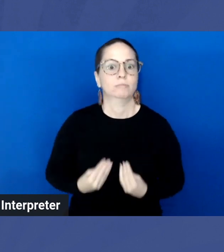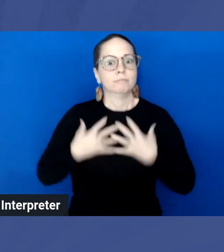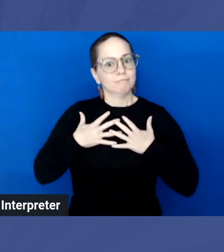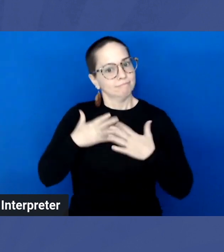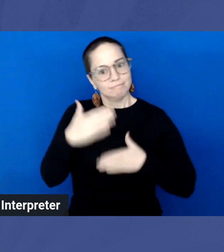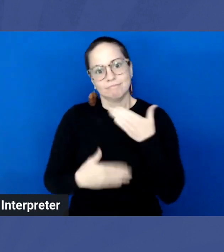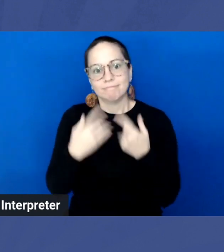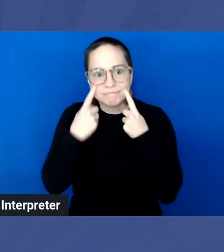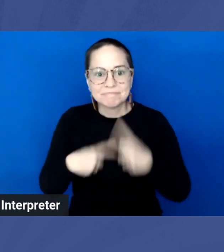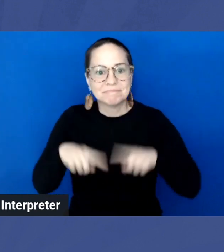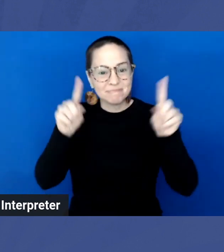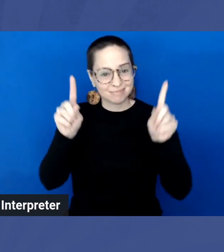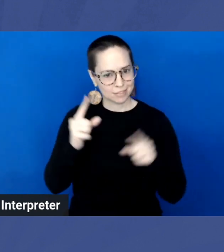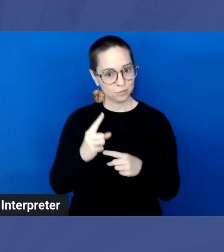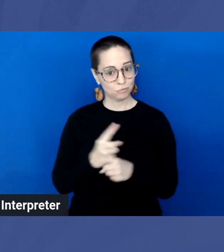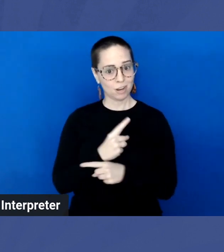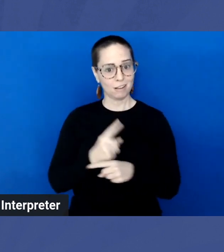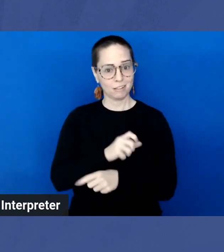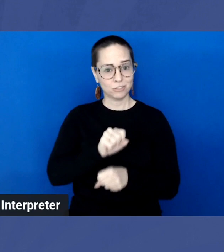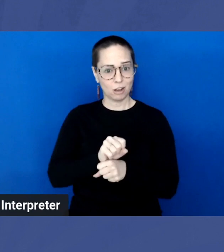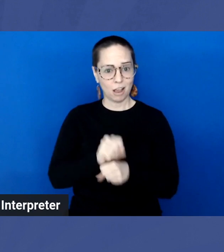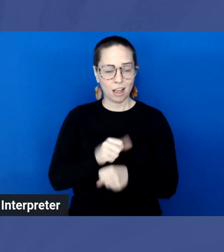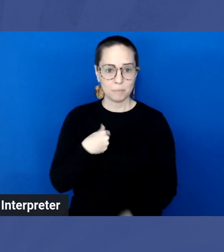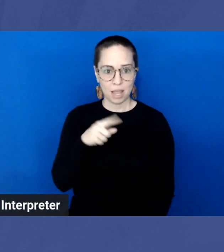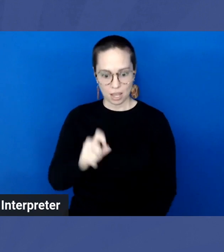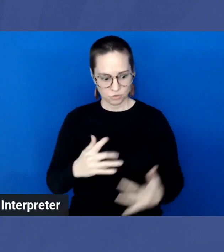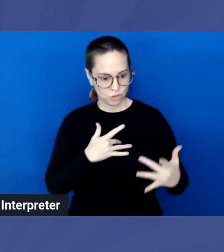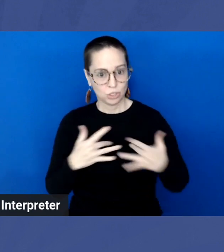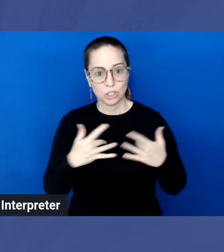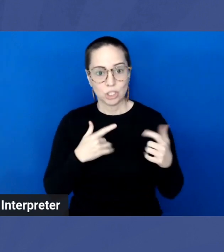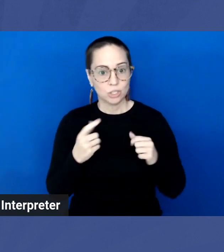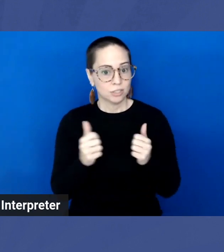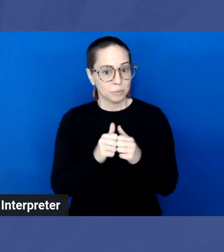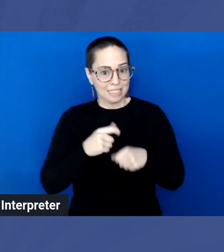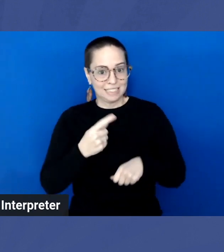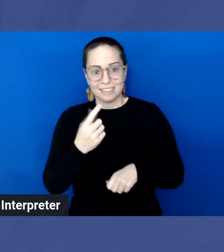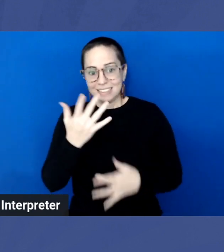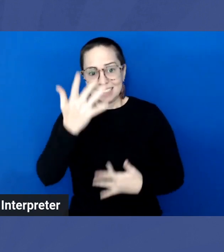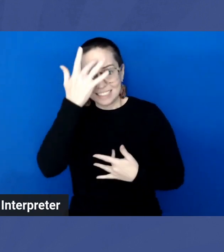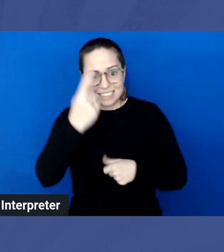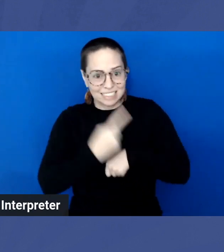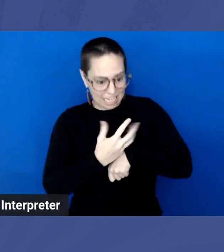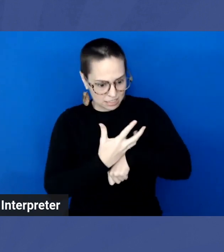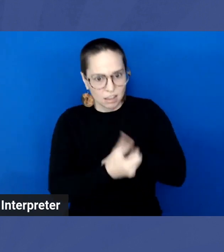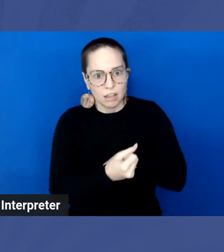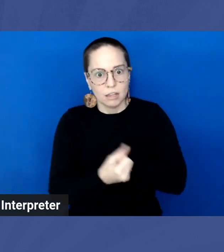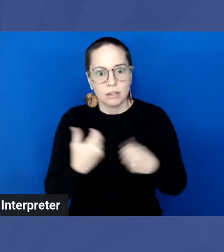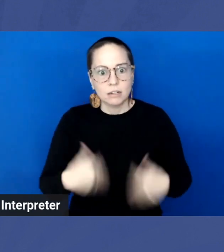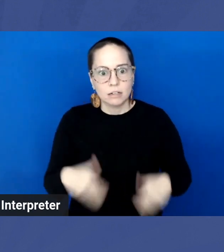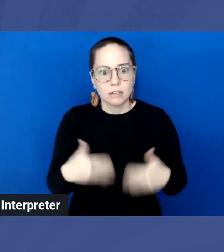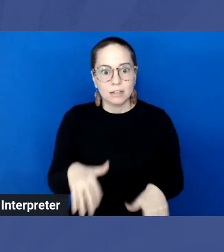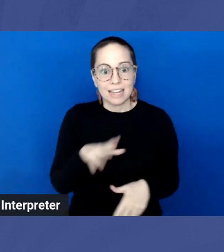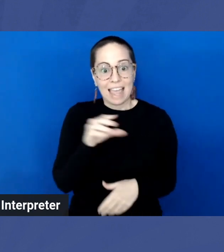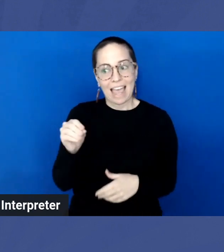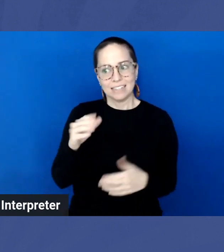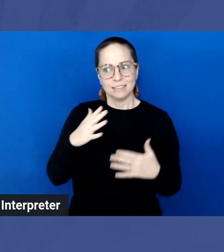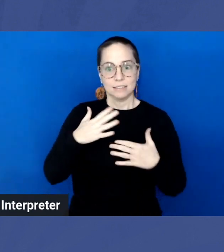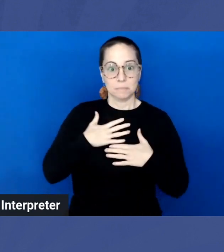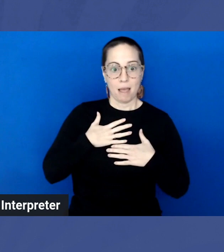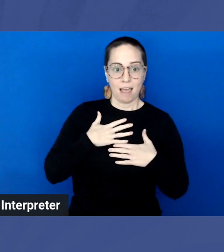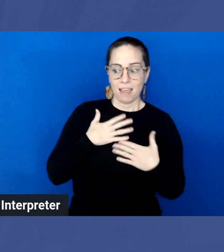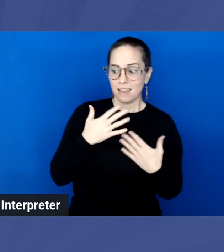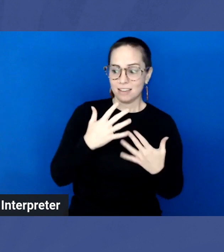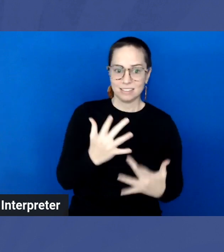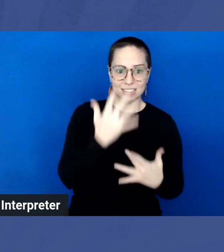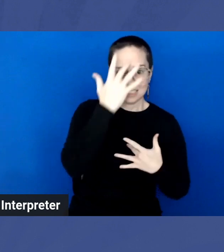At conventional jobs, I've had to be concerned about using up sick days and had to weigh the severity of my flare-ups in order to